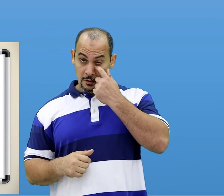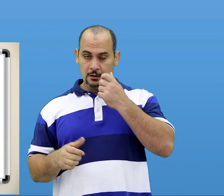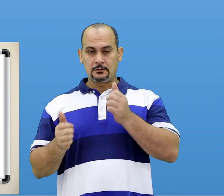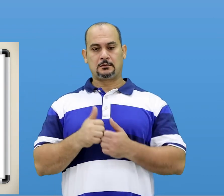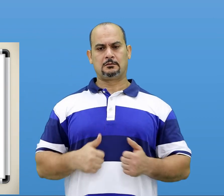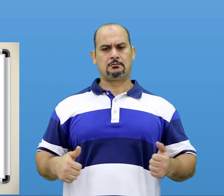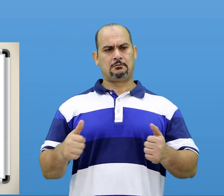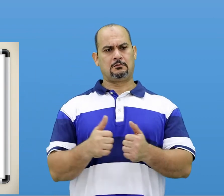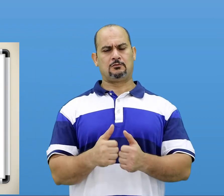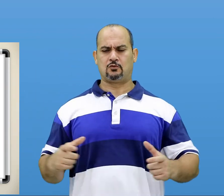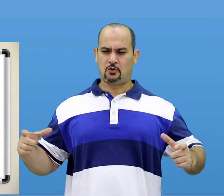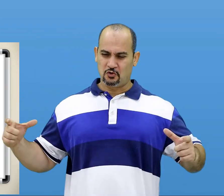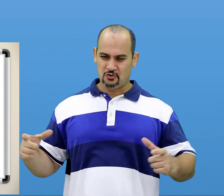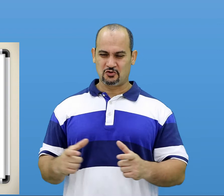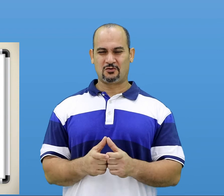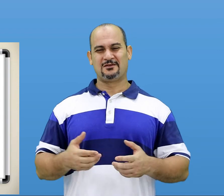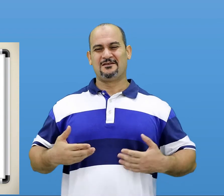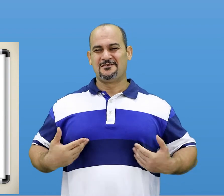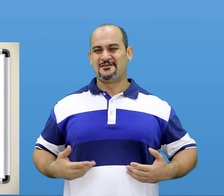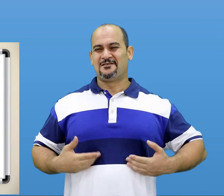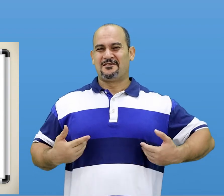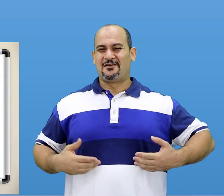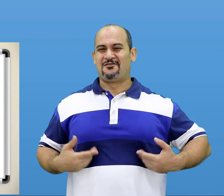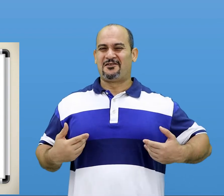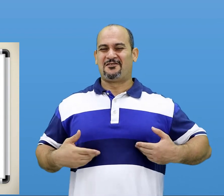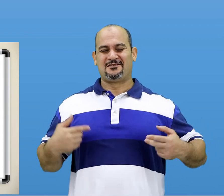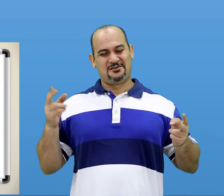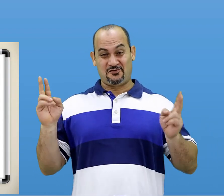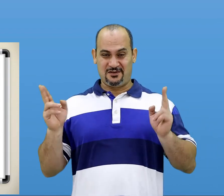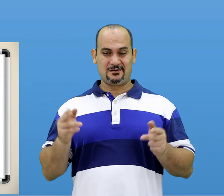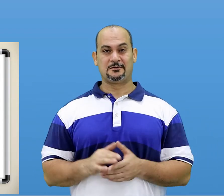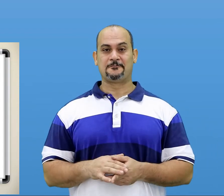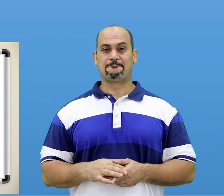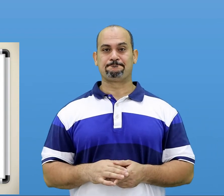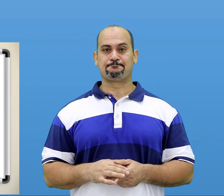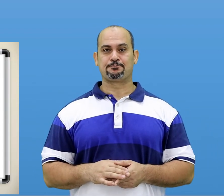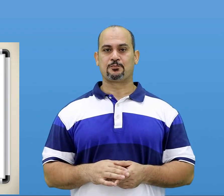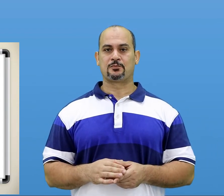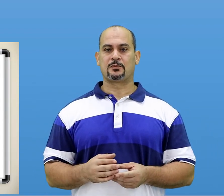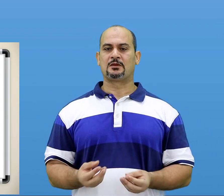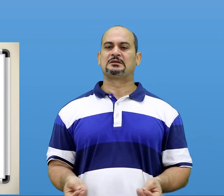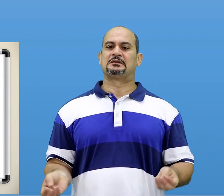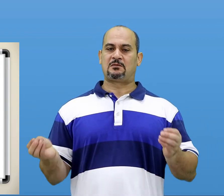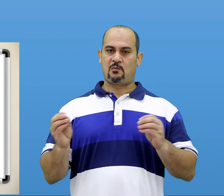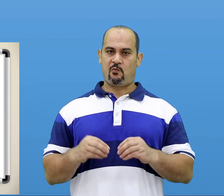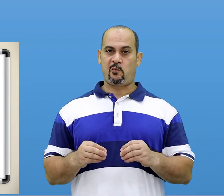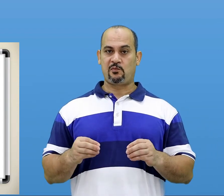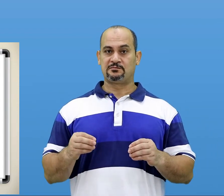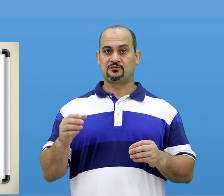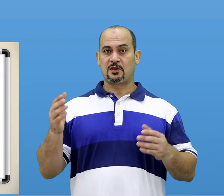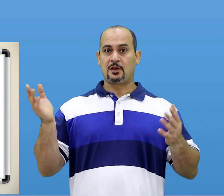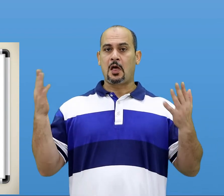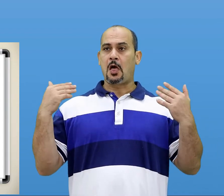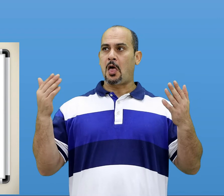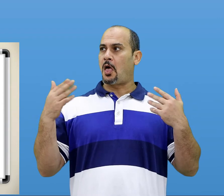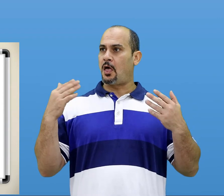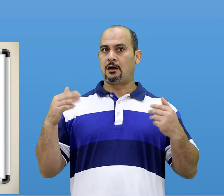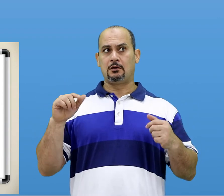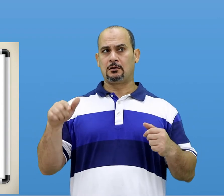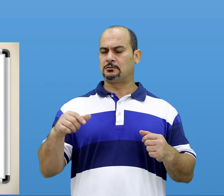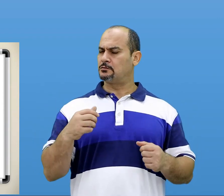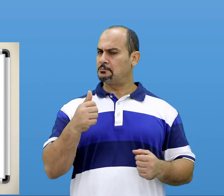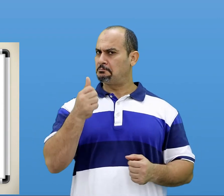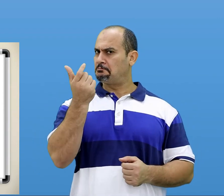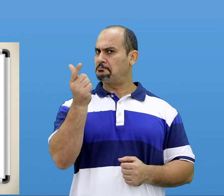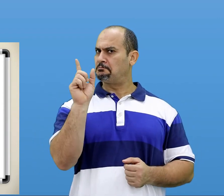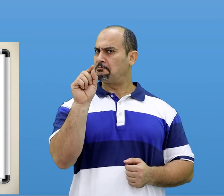Families gather during the holidays and enjoy the dazzling celebrations. In addition, the weather at that time